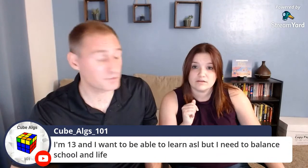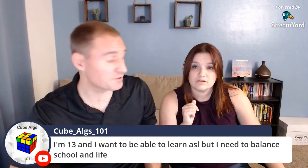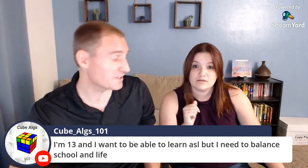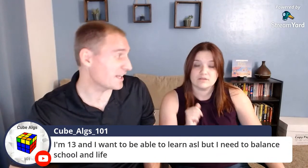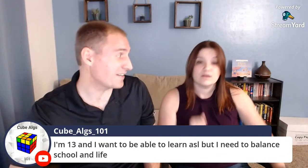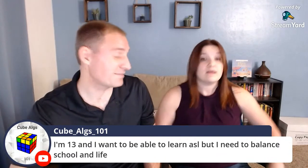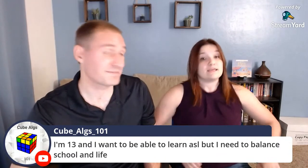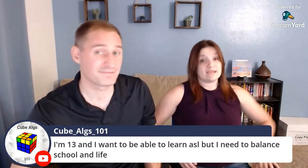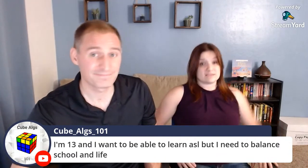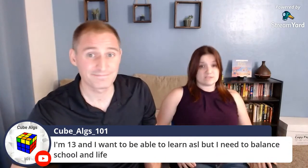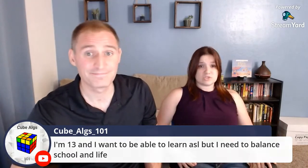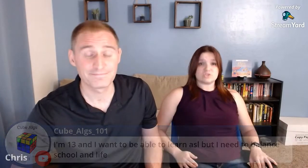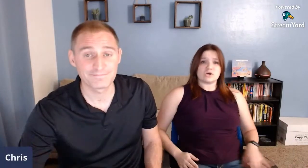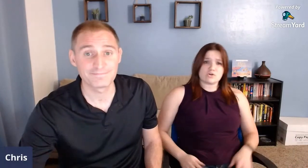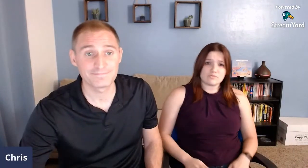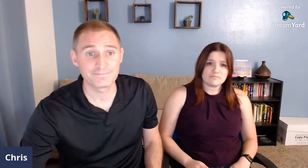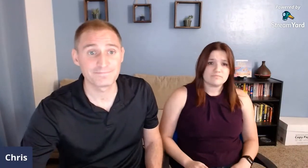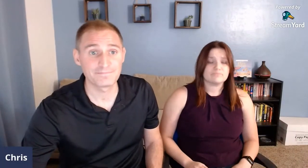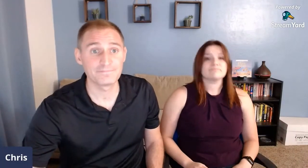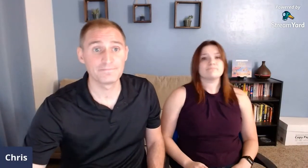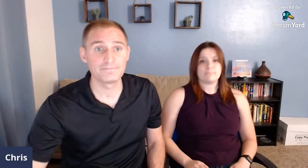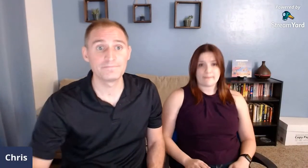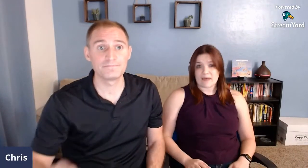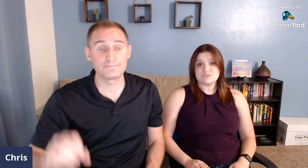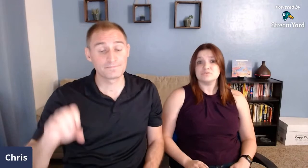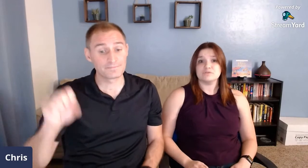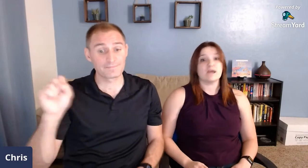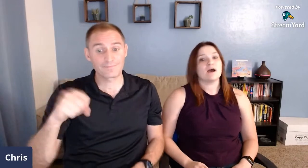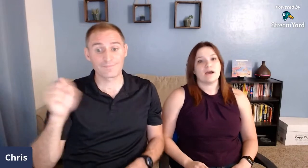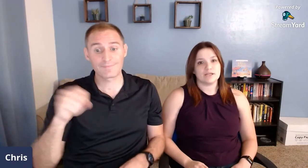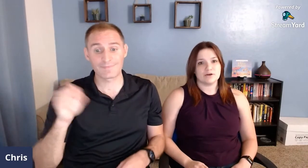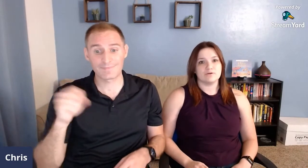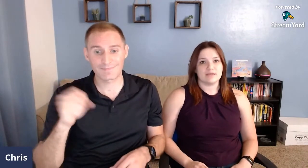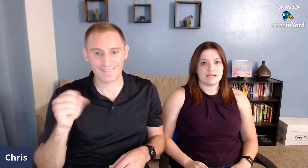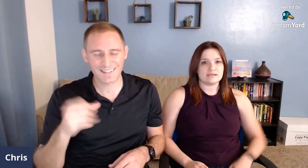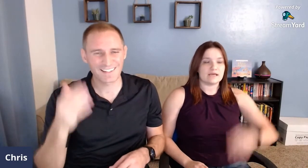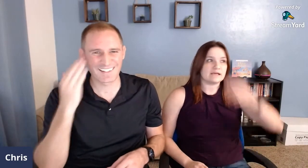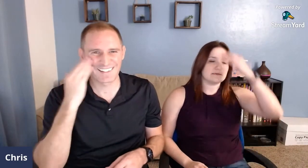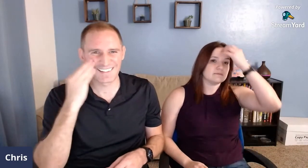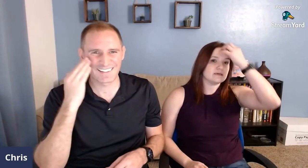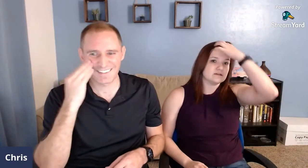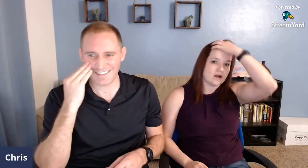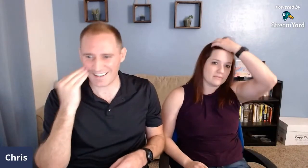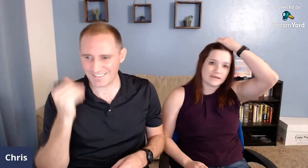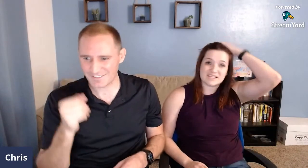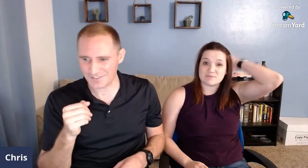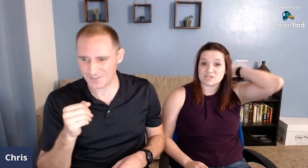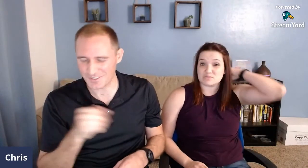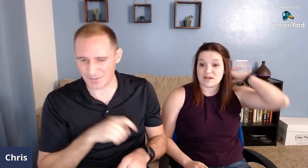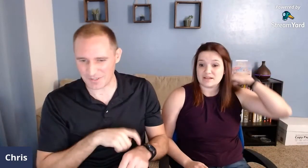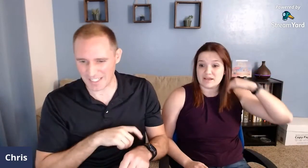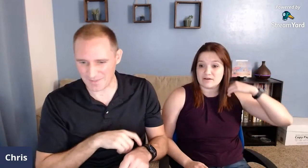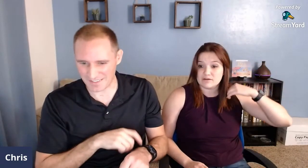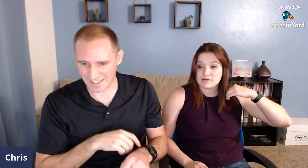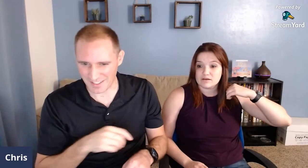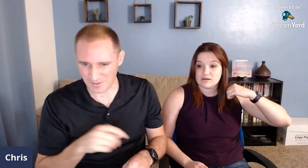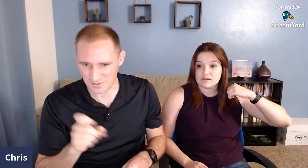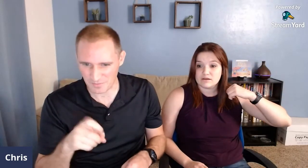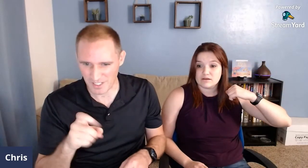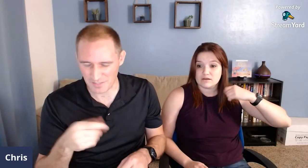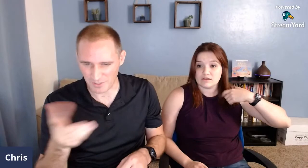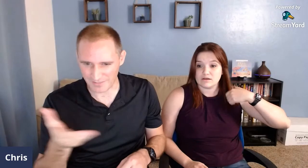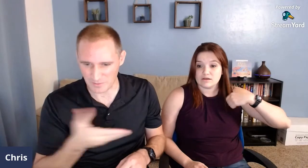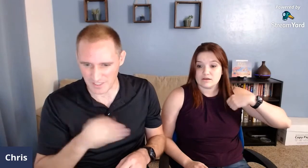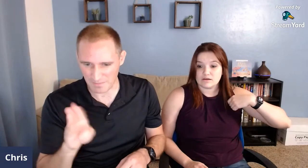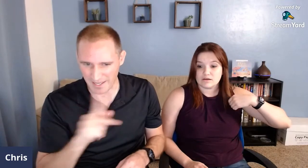balance school and life. Yes, so absolutely. I know it can be complicated, especially you know right what time now. it is? I think